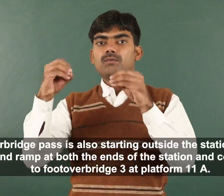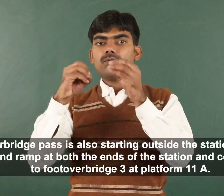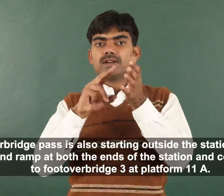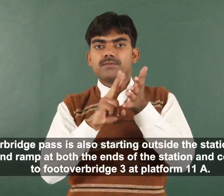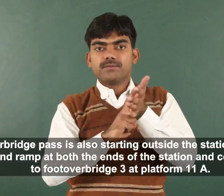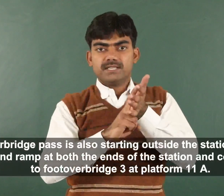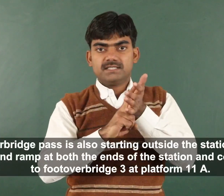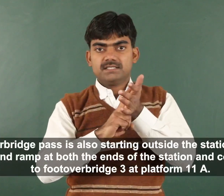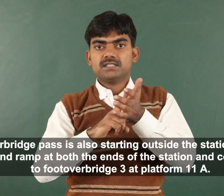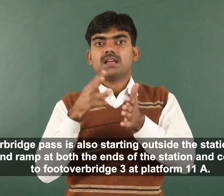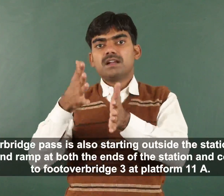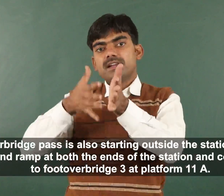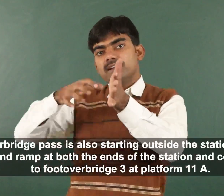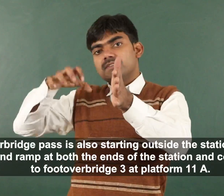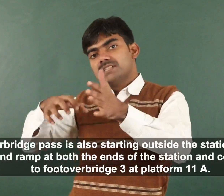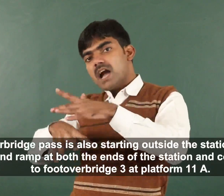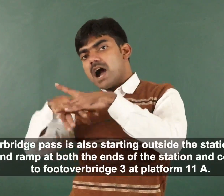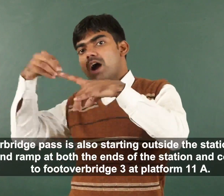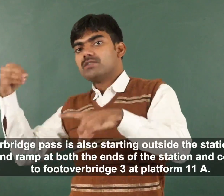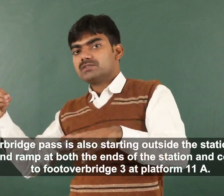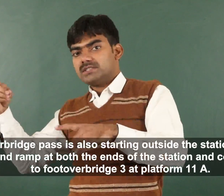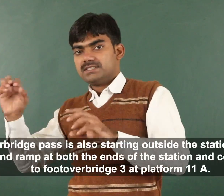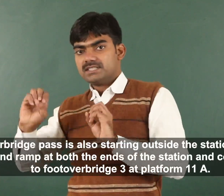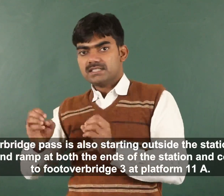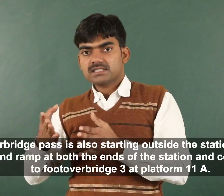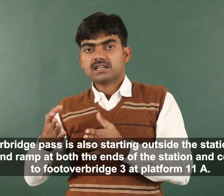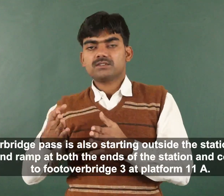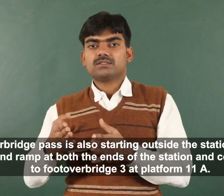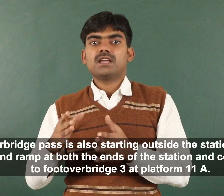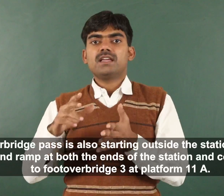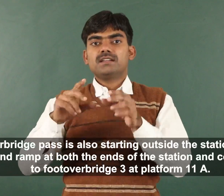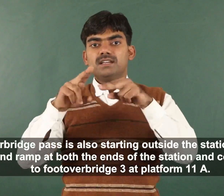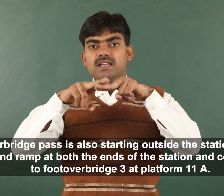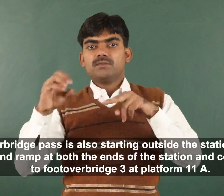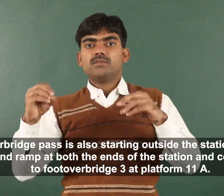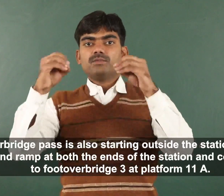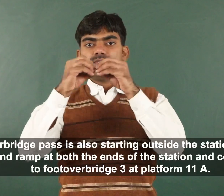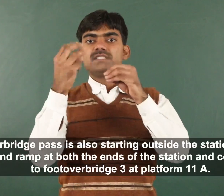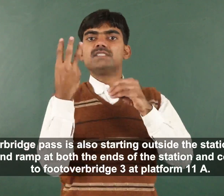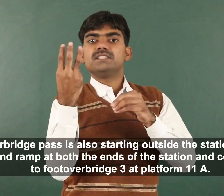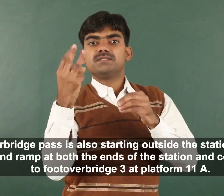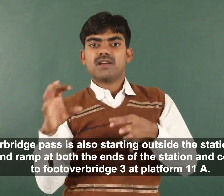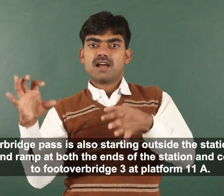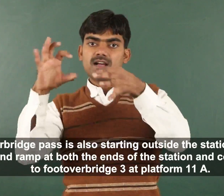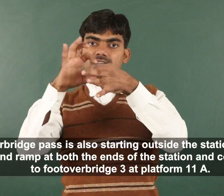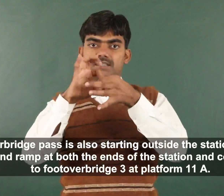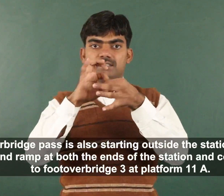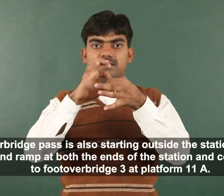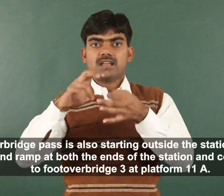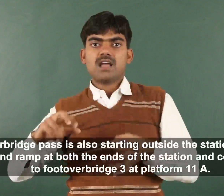Overbridge pass is also starting outside the station and has stairs and ramps at both